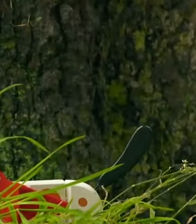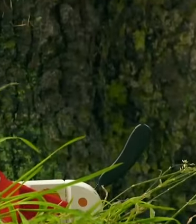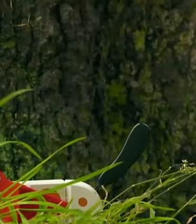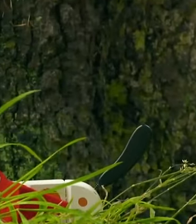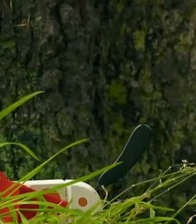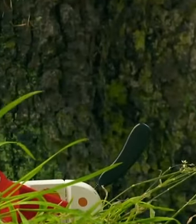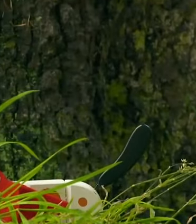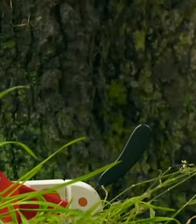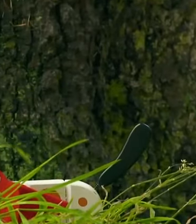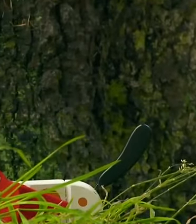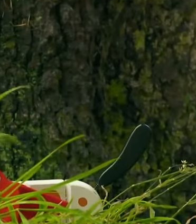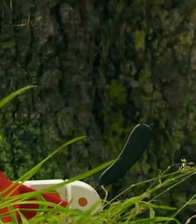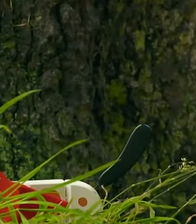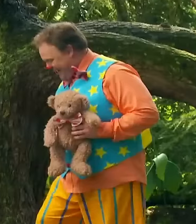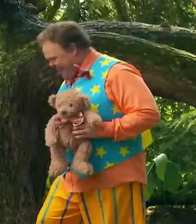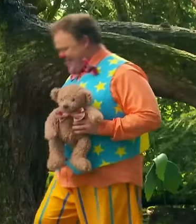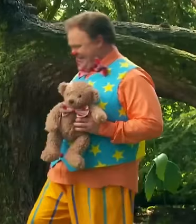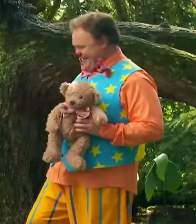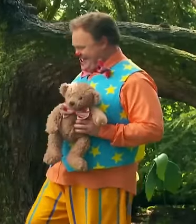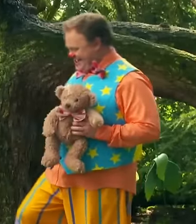Aha! Found you, the puppy.